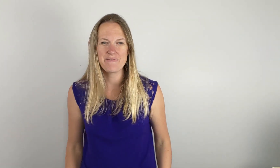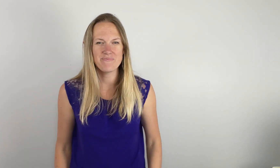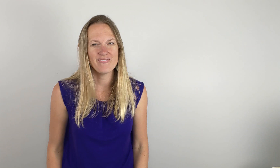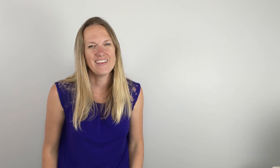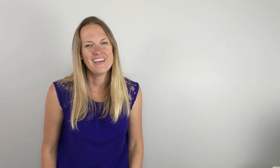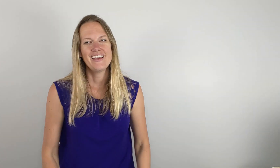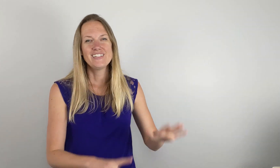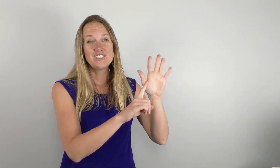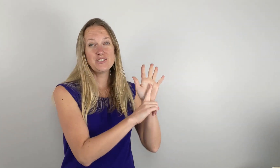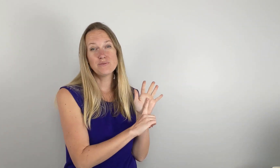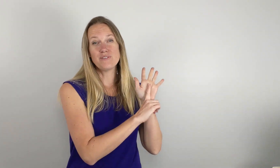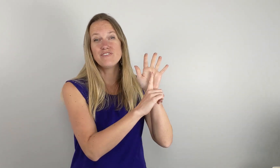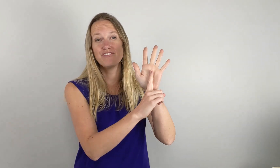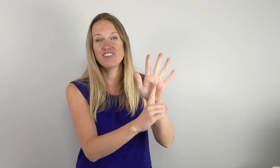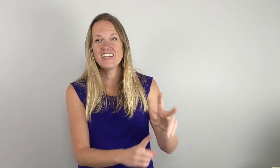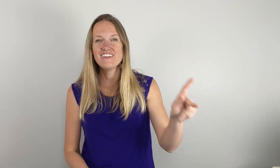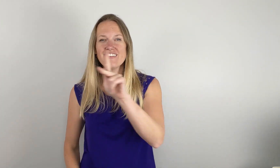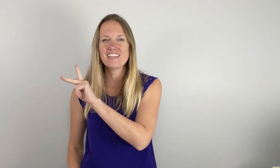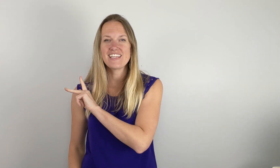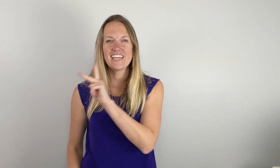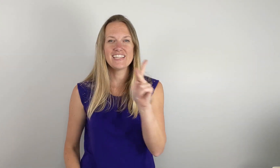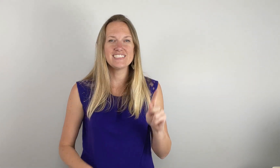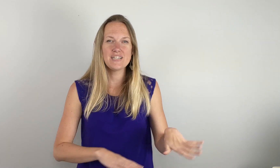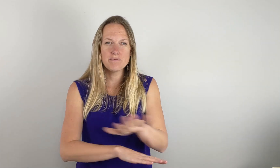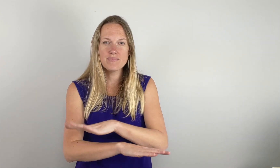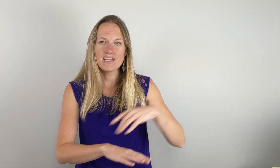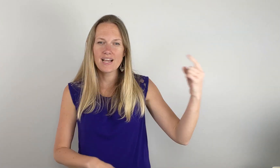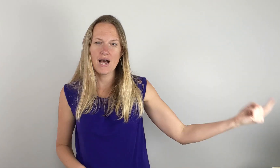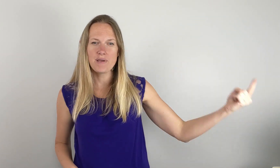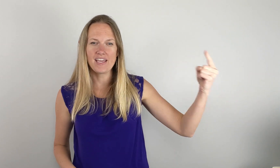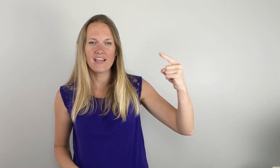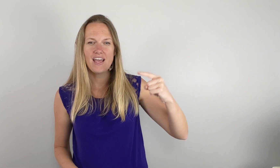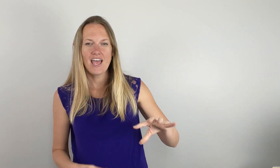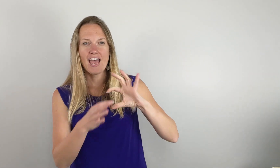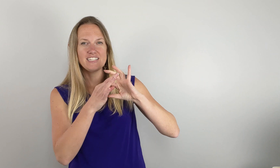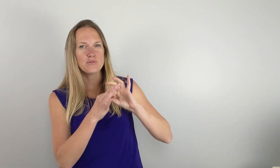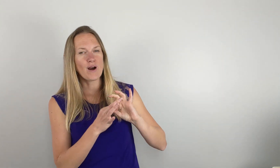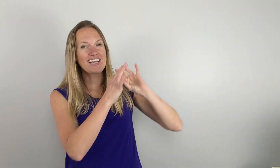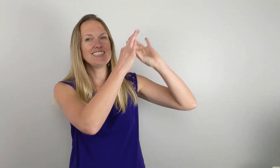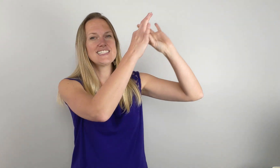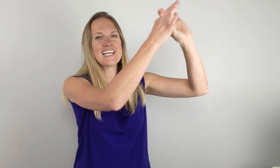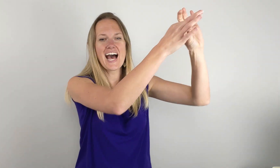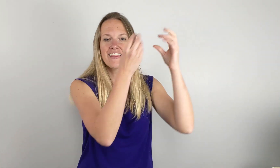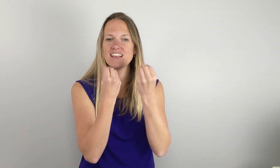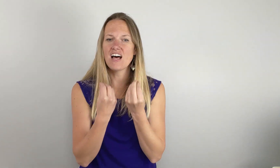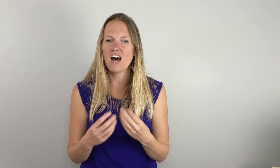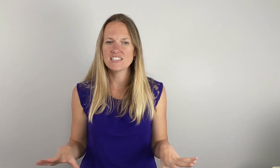time. To reveal the kingdom coming and to reconcile the